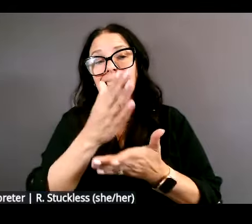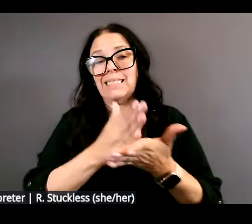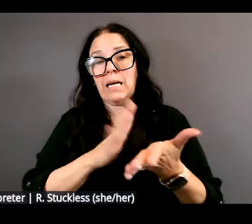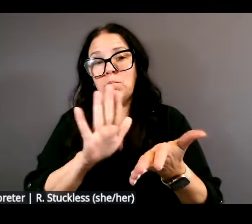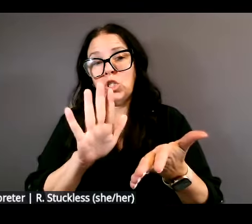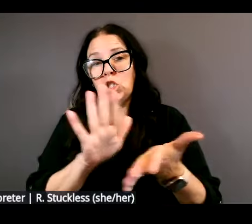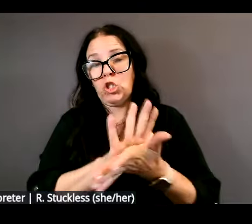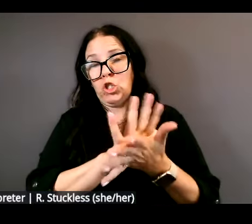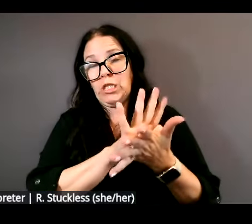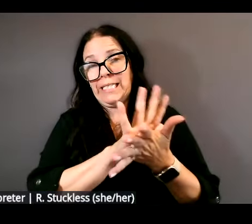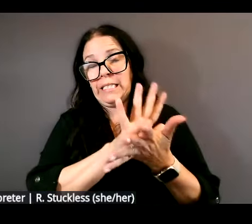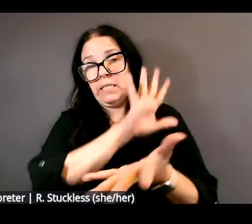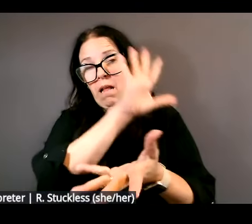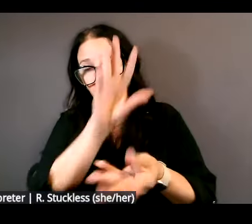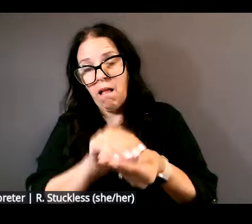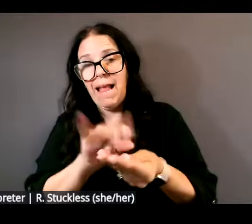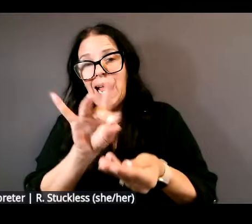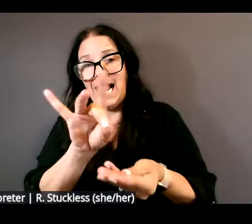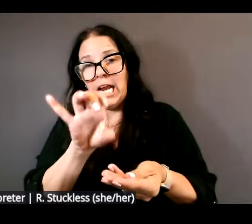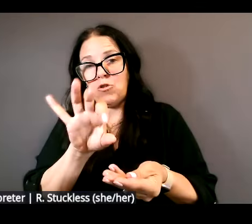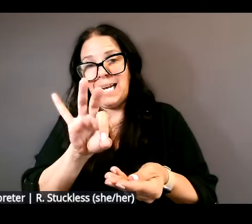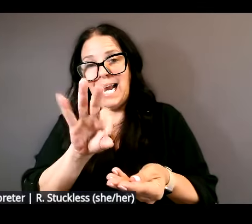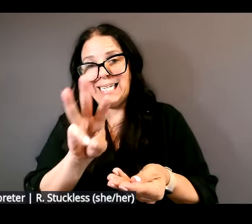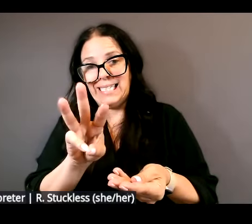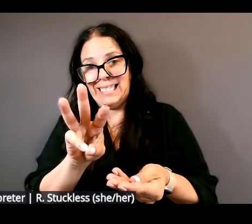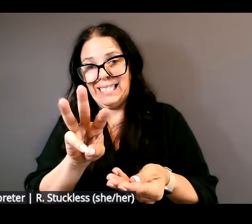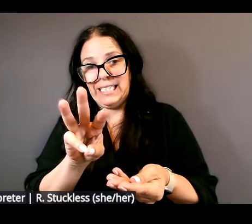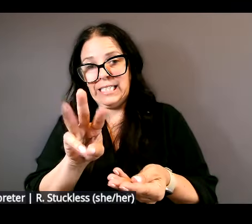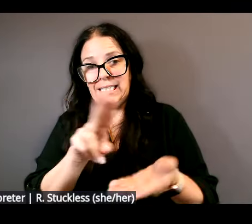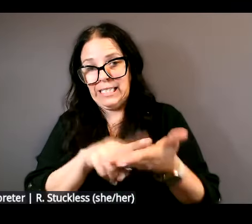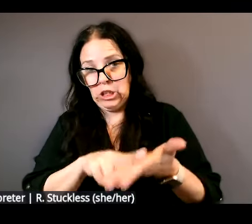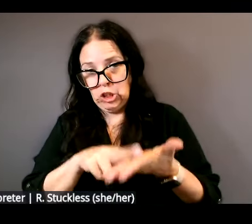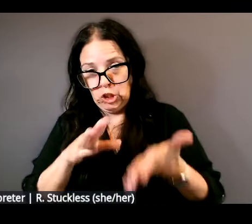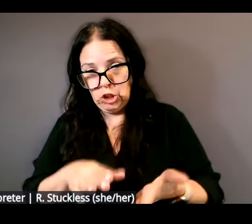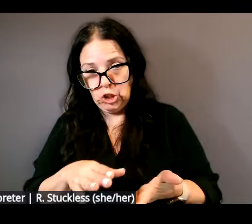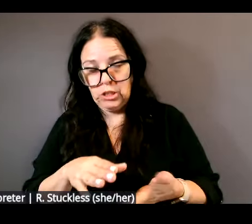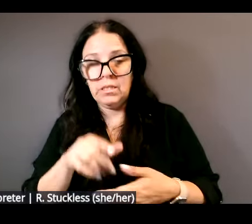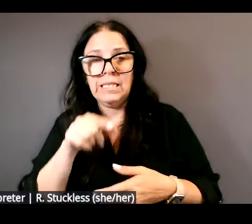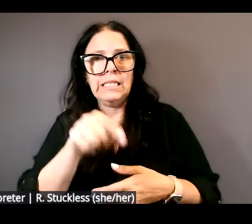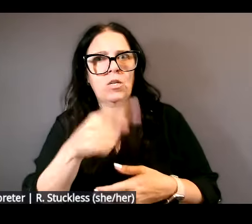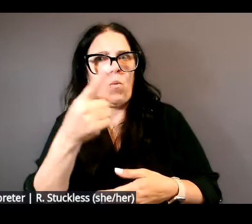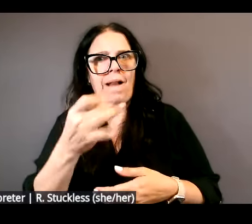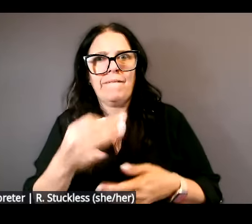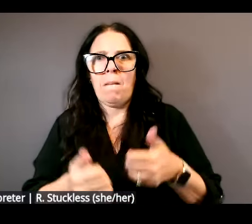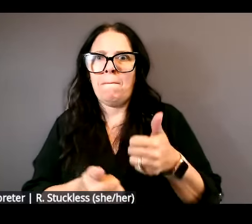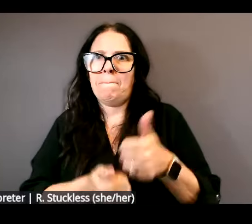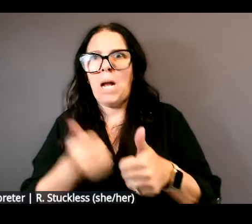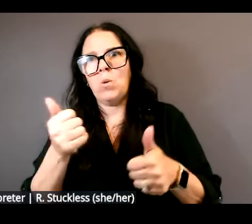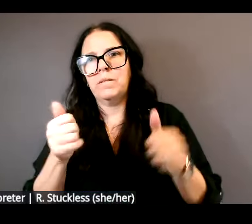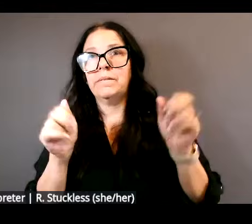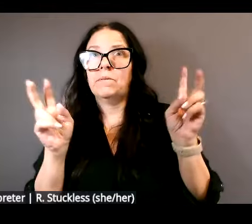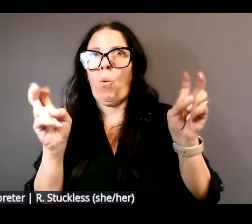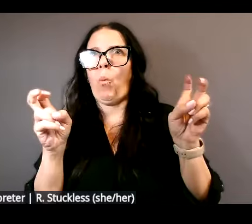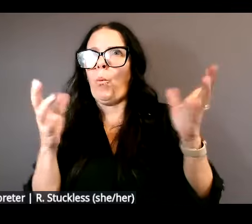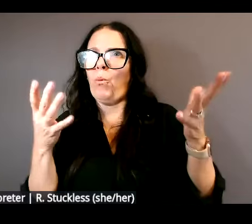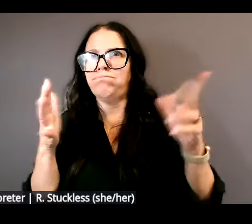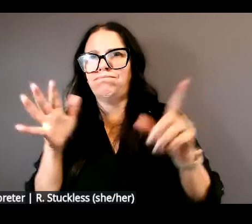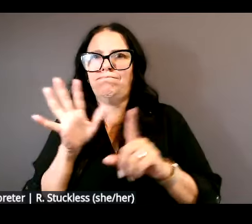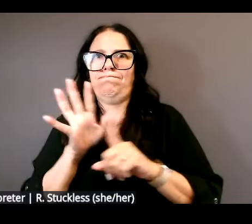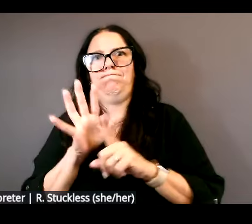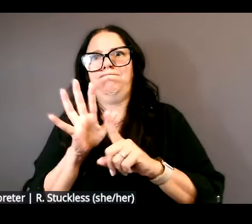896 signatures. He was one of the most prolific circulators, and I put that in quotes, for the